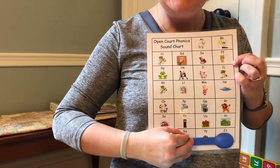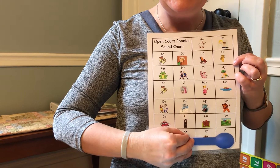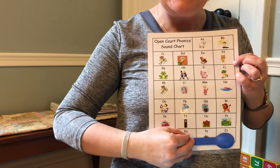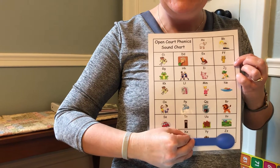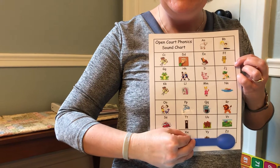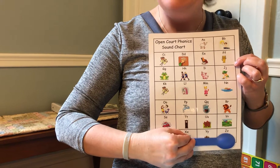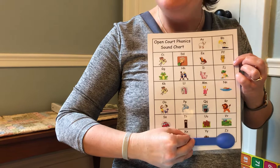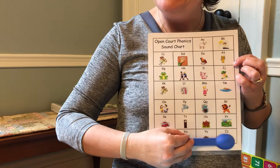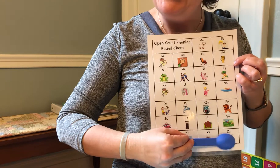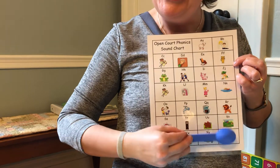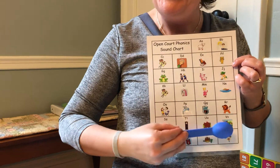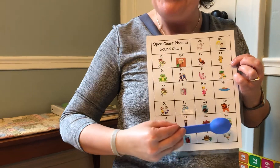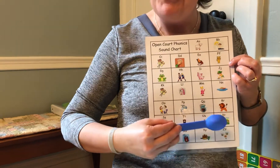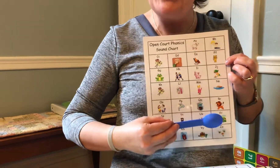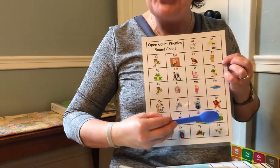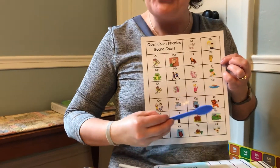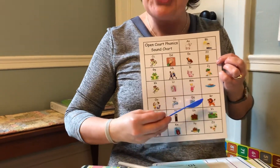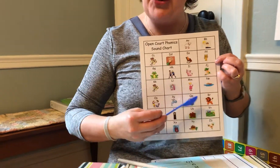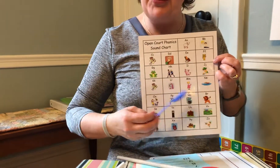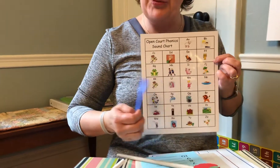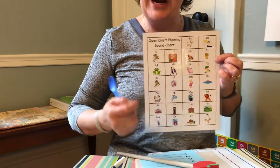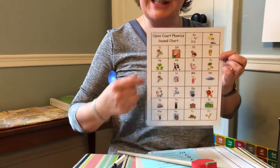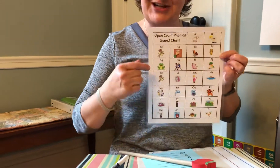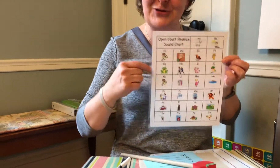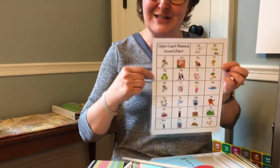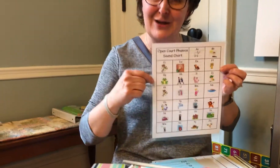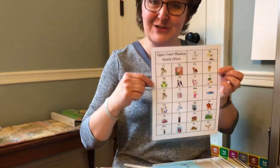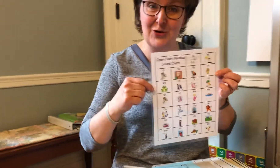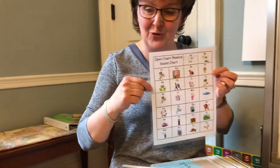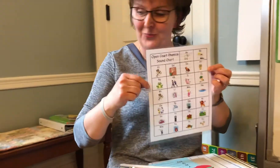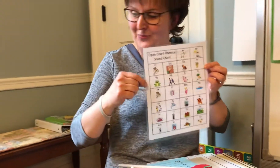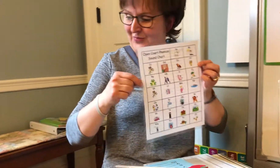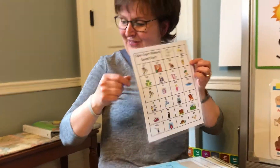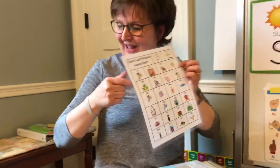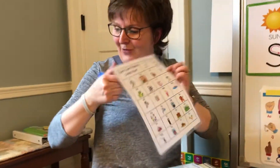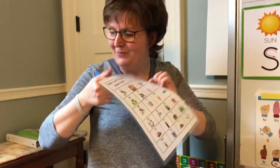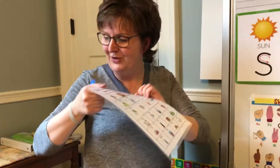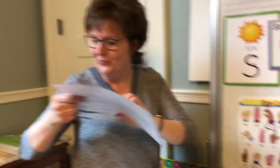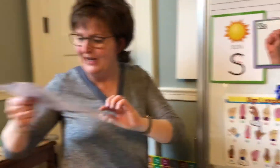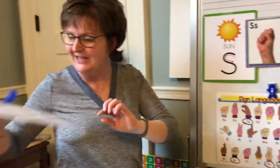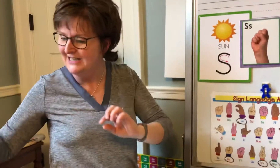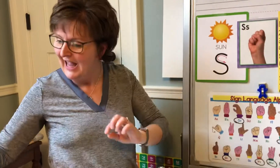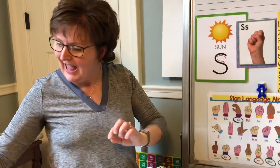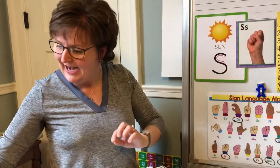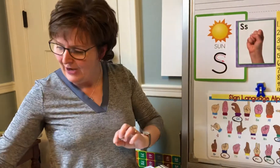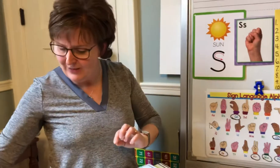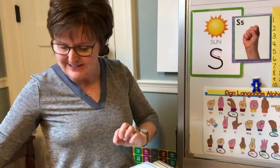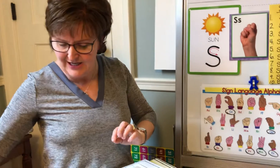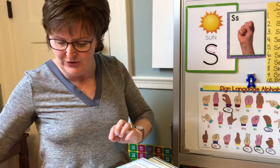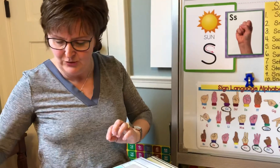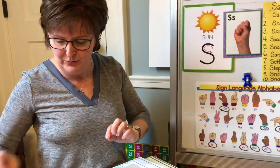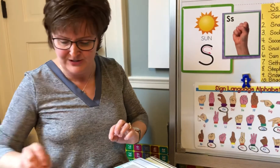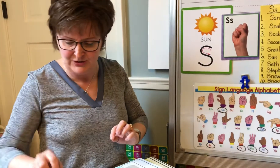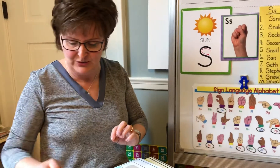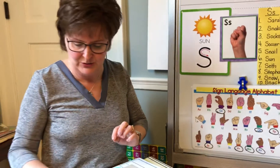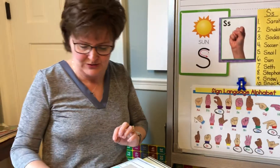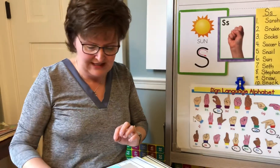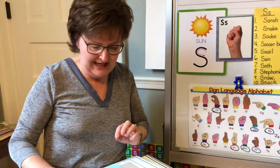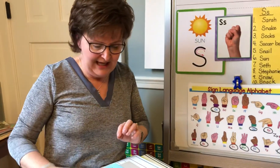Z. Boys and girls, I hope you're practicing your sounds at home. That would be great. And I want to tell you, boys and girls, that